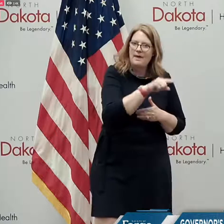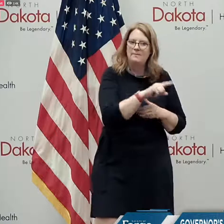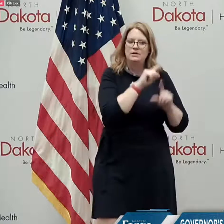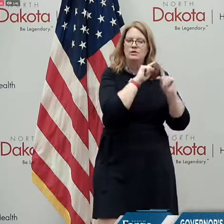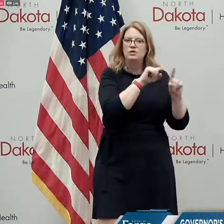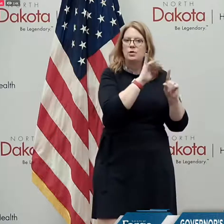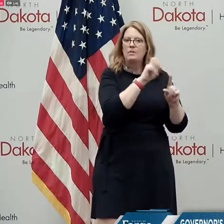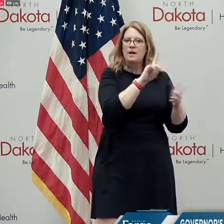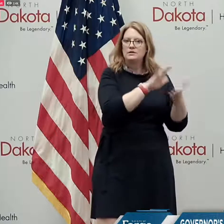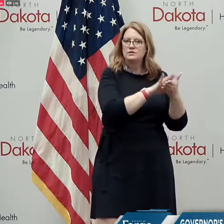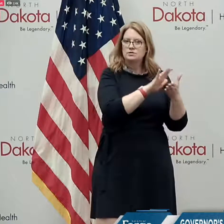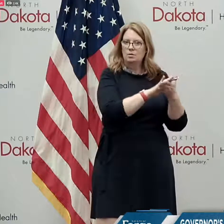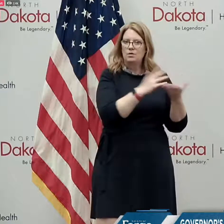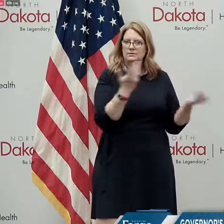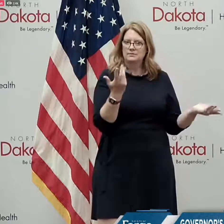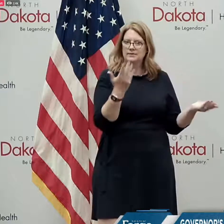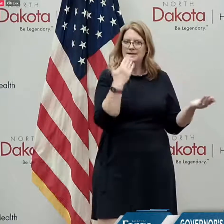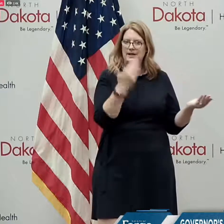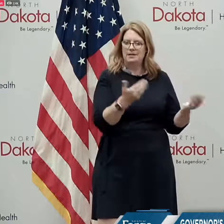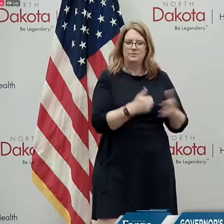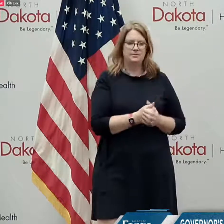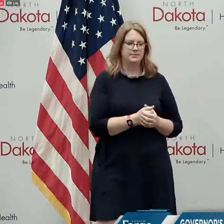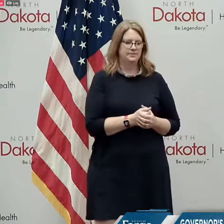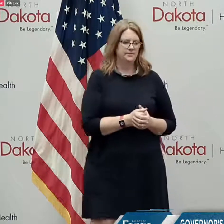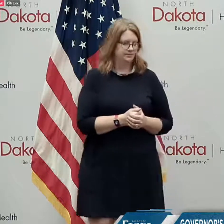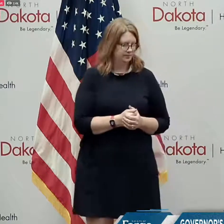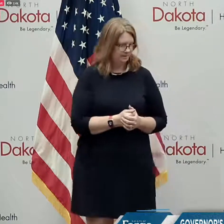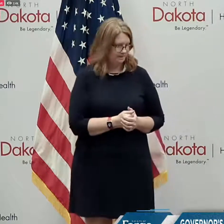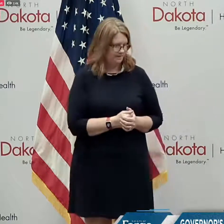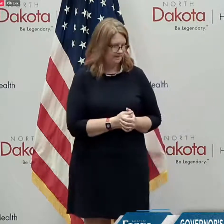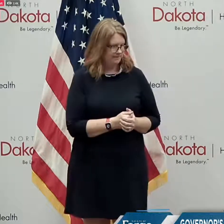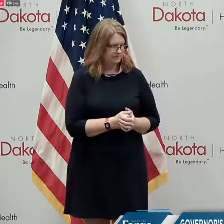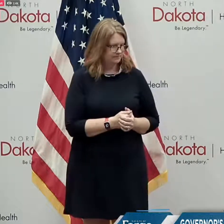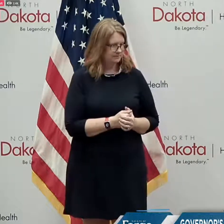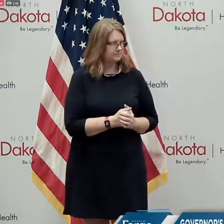learning with their teachers in person. Thank you.